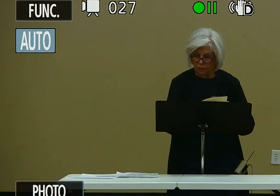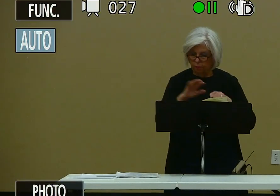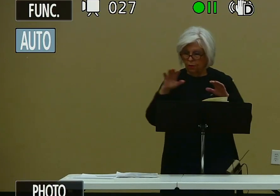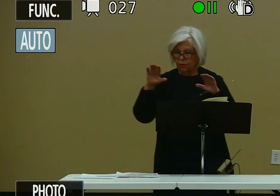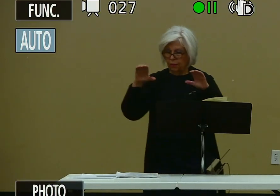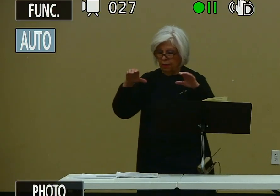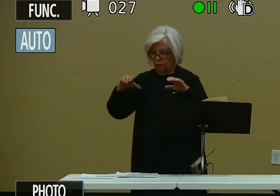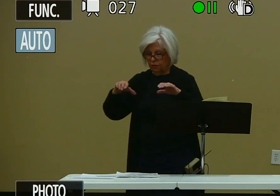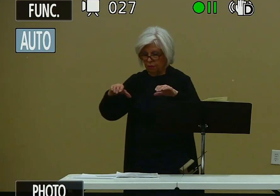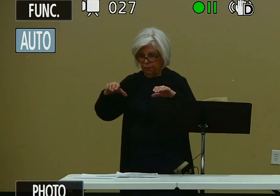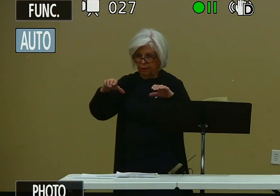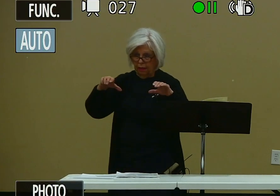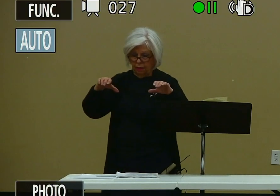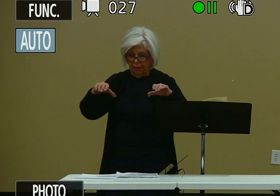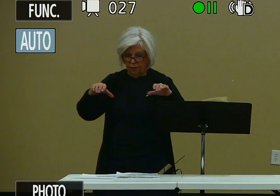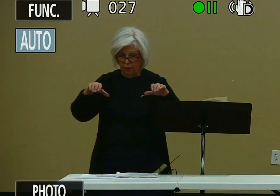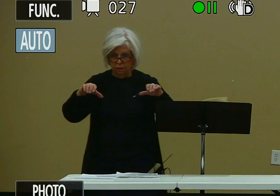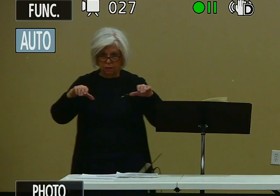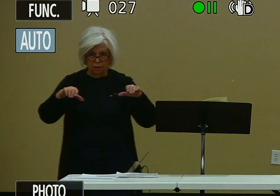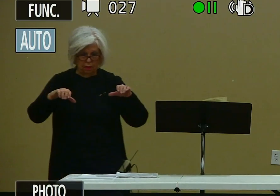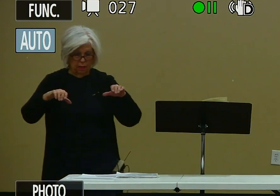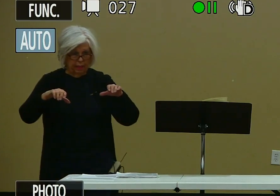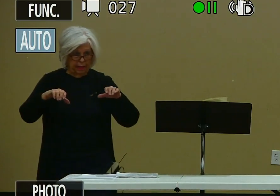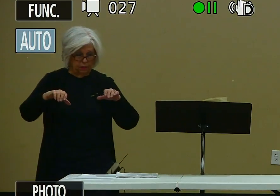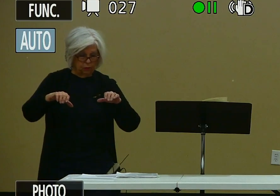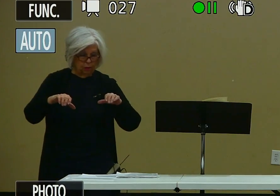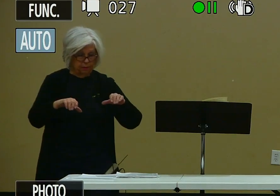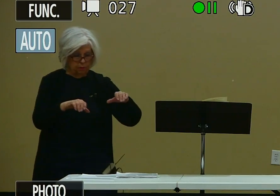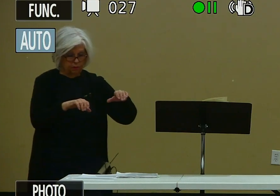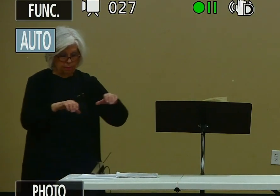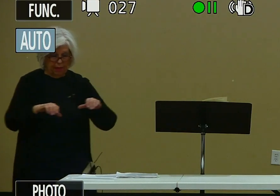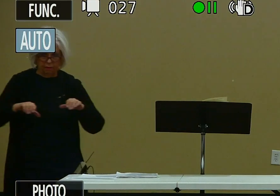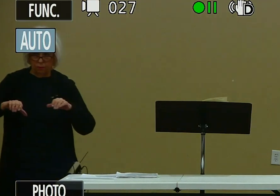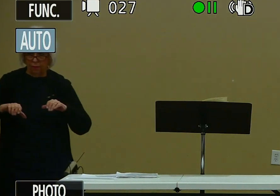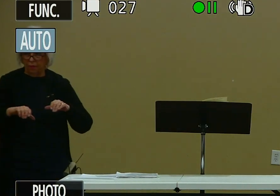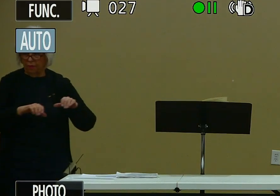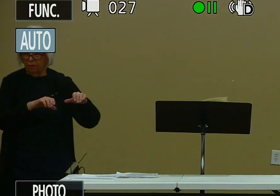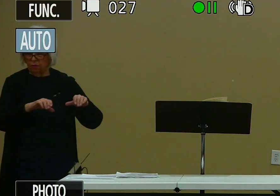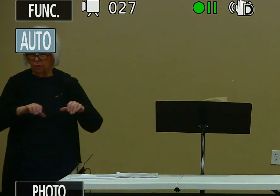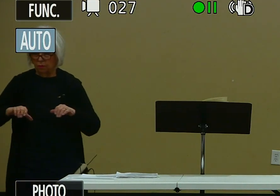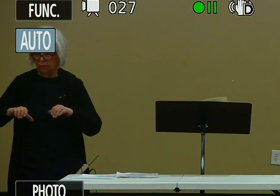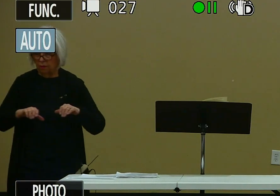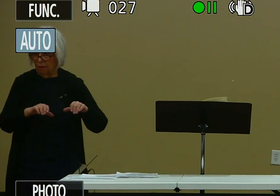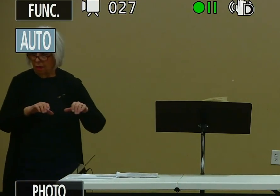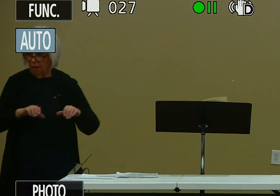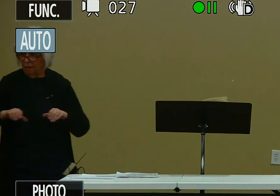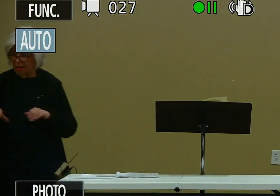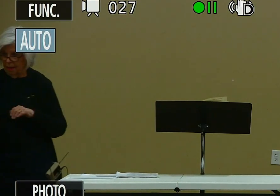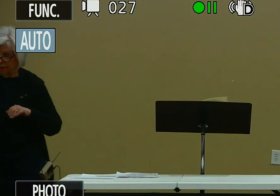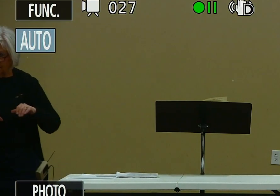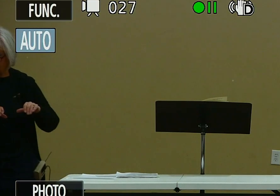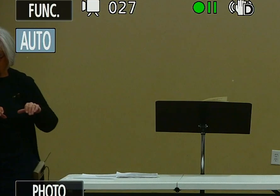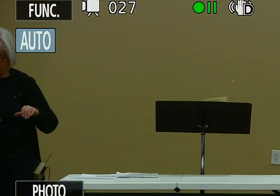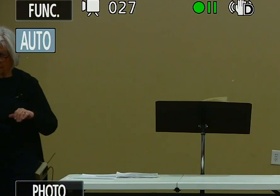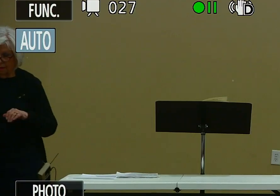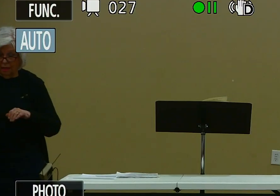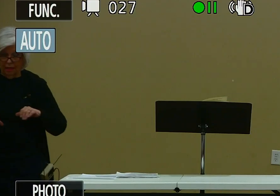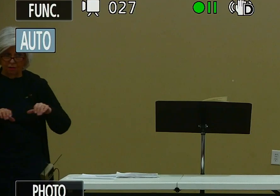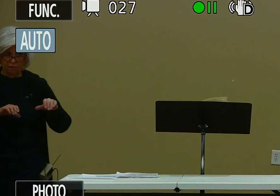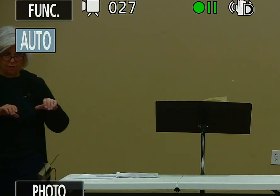both of your hands you're going to put down like this, and you're going to move them back and forth. Do or acting. I don't know if you've ever